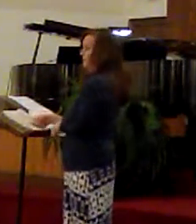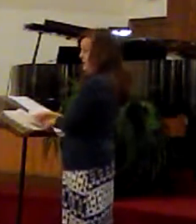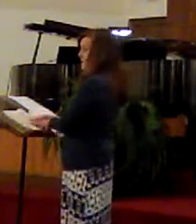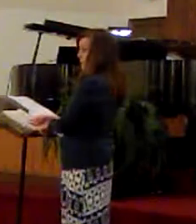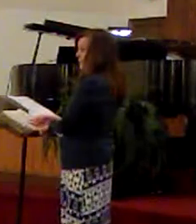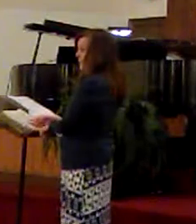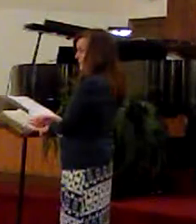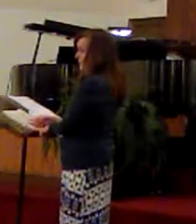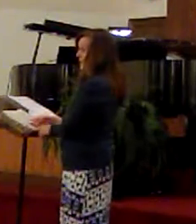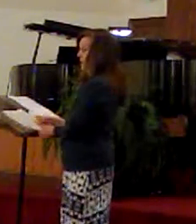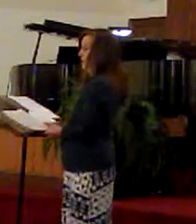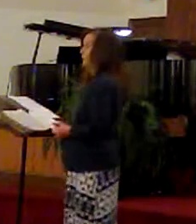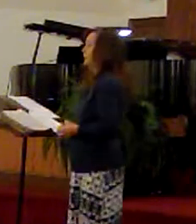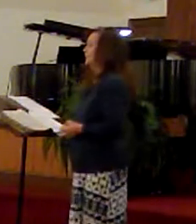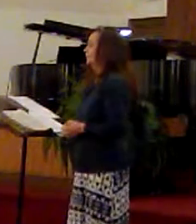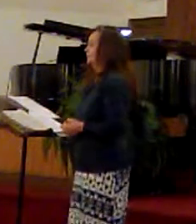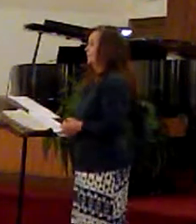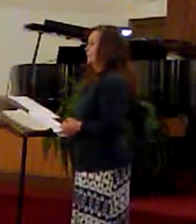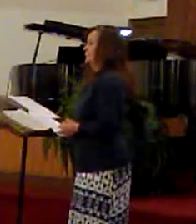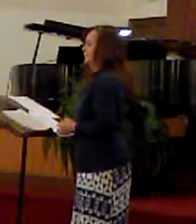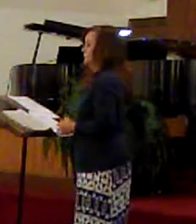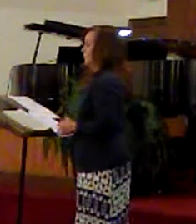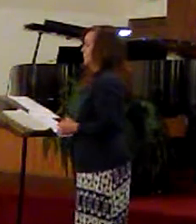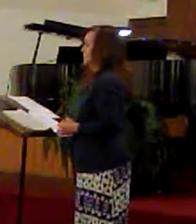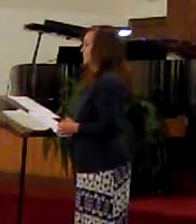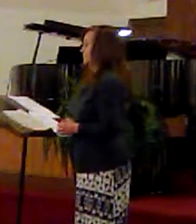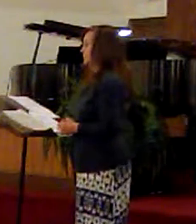of it, if you'll study enough of it.